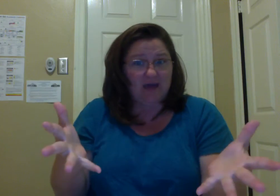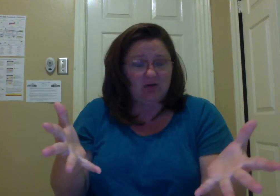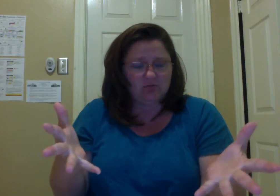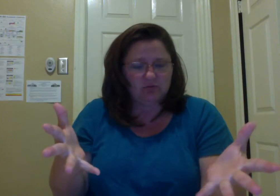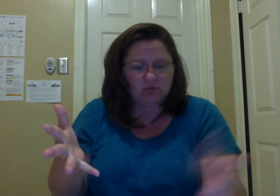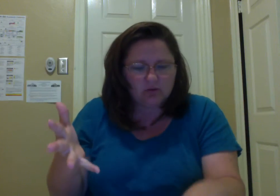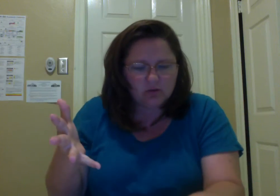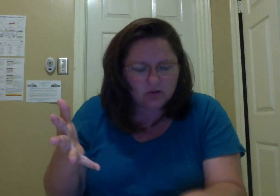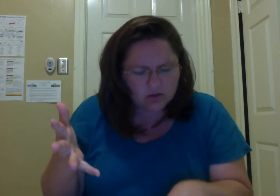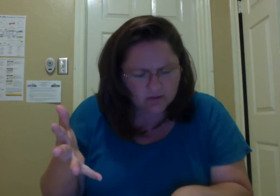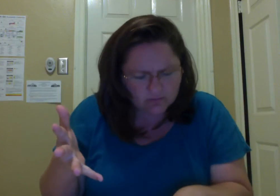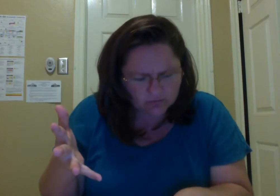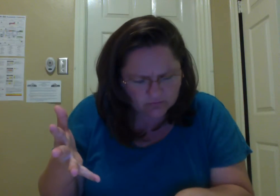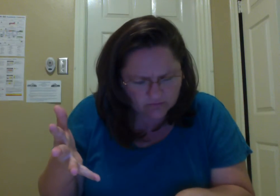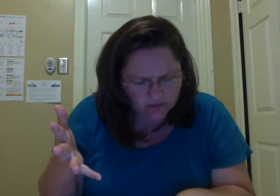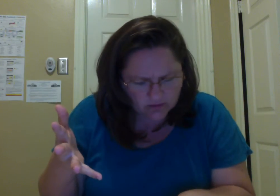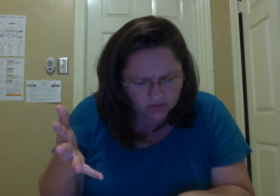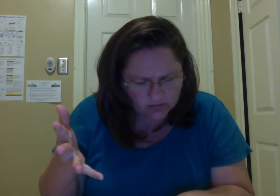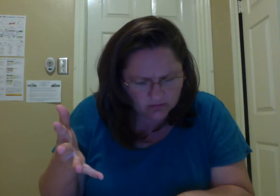out. And then what does she say?